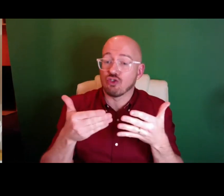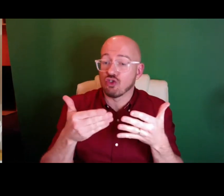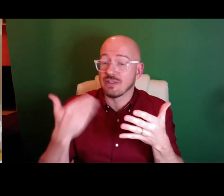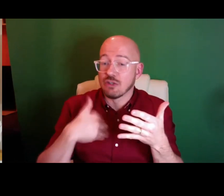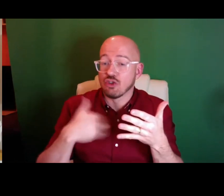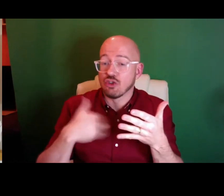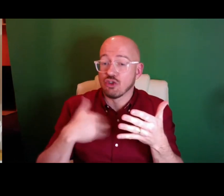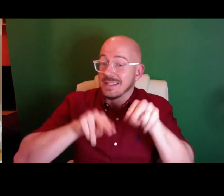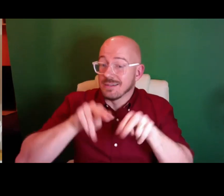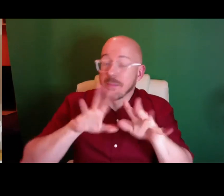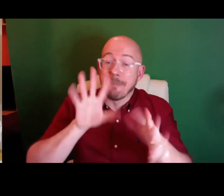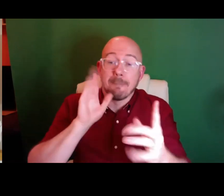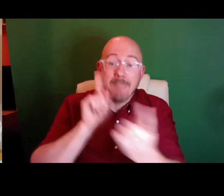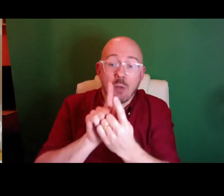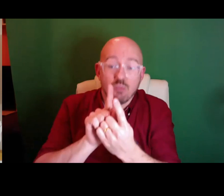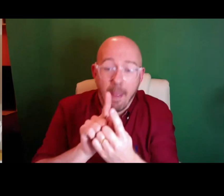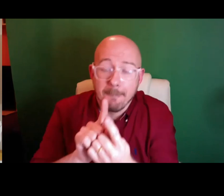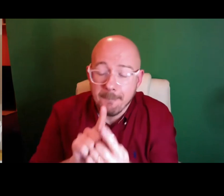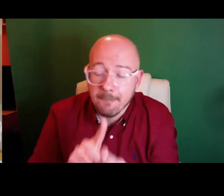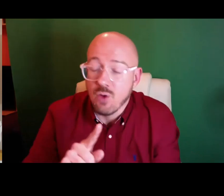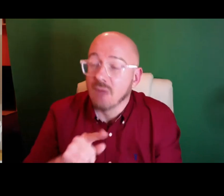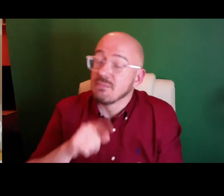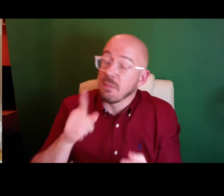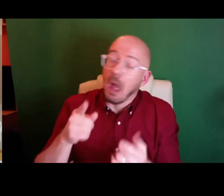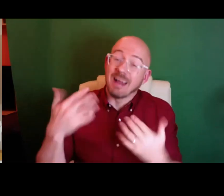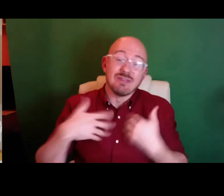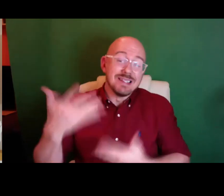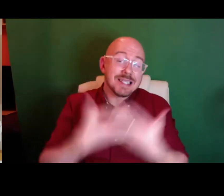with the Association of British Sign Language Tutors and Assessors.